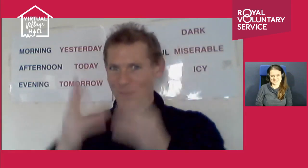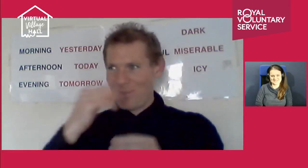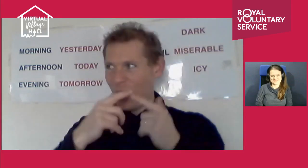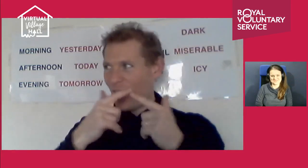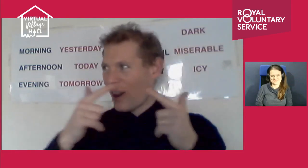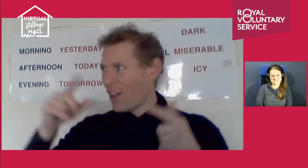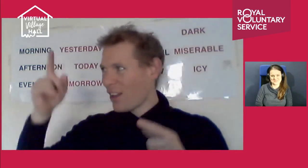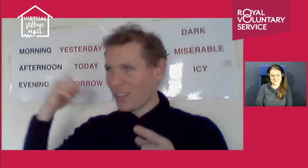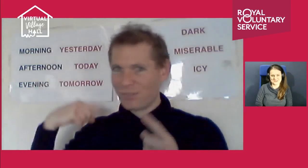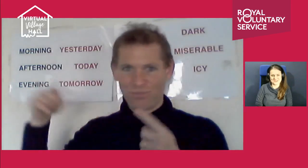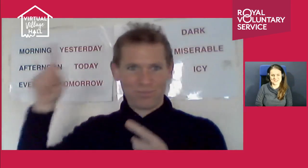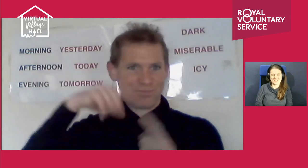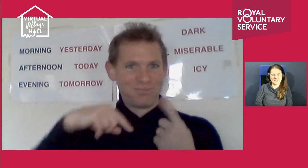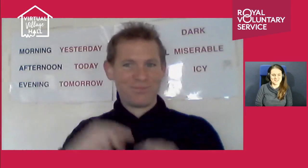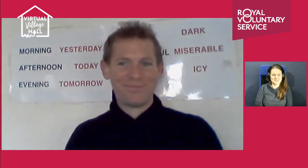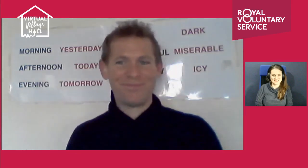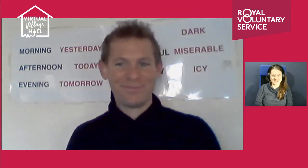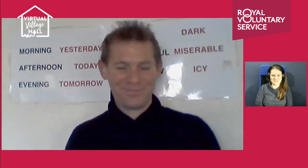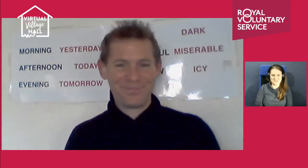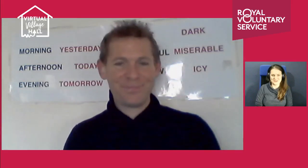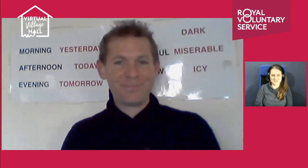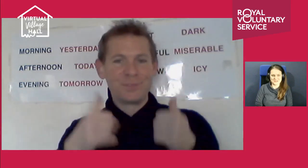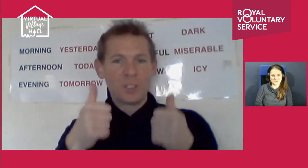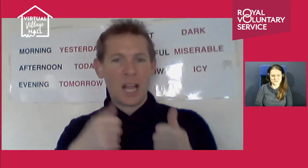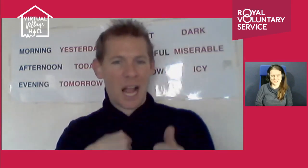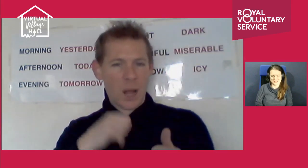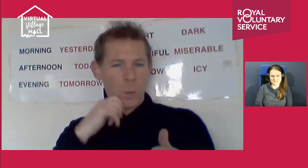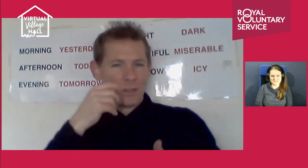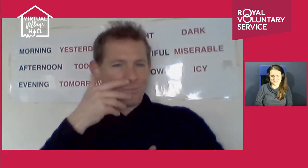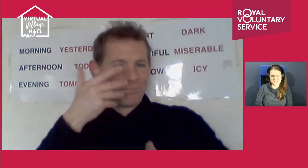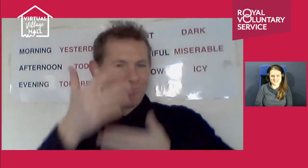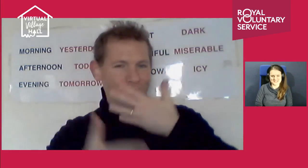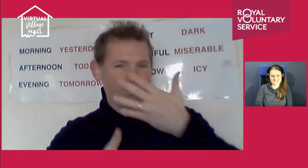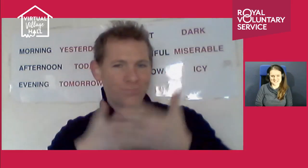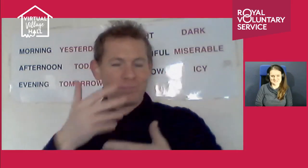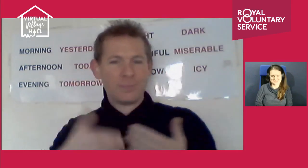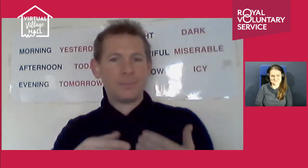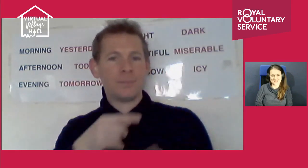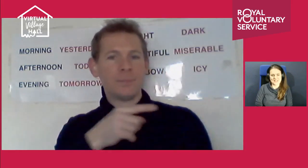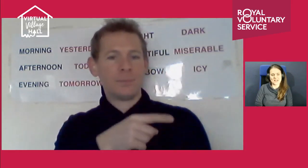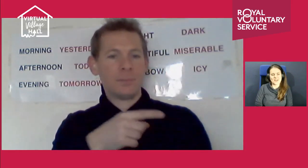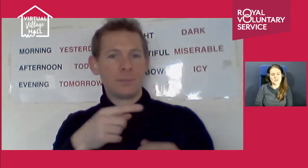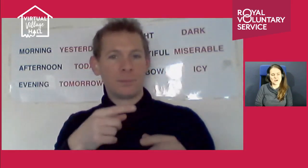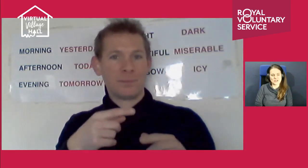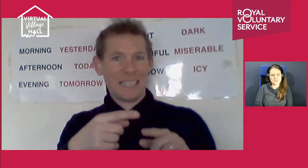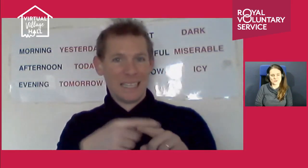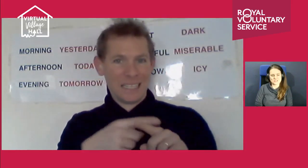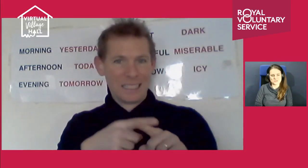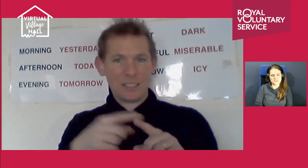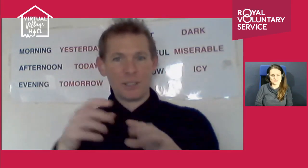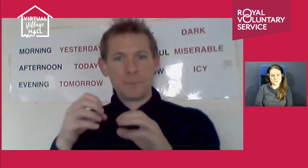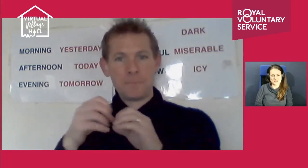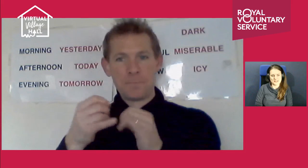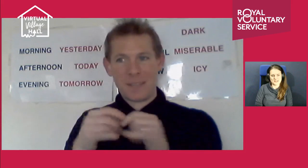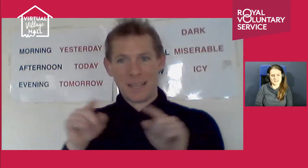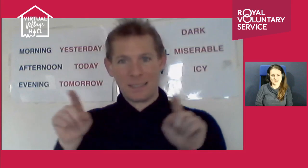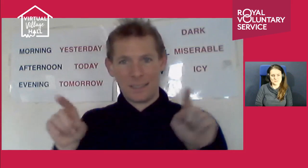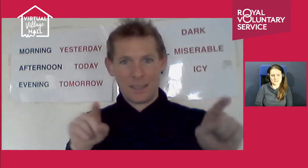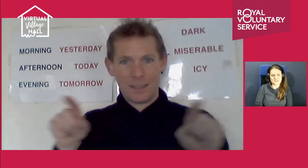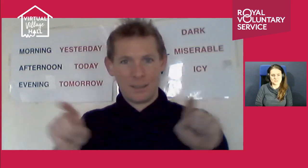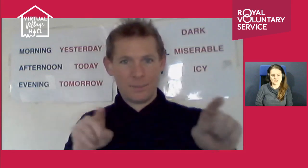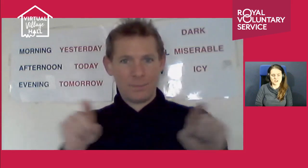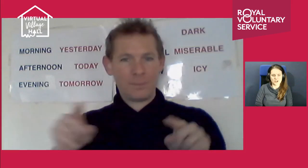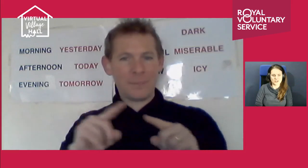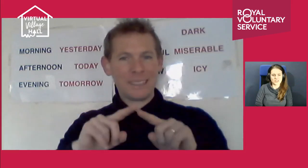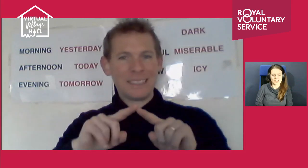Okay? So, gosh, you have learned an awful lot of different signs today. Now I'm going to explain a little